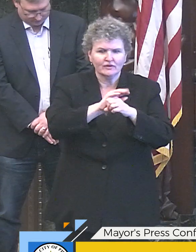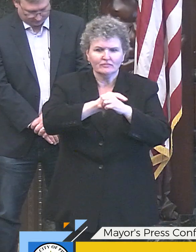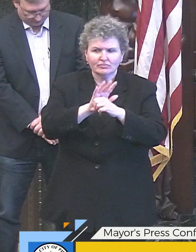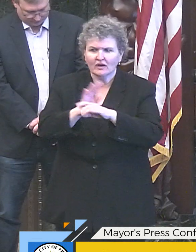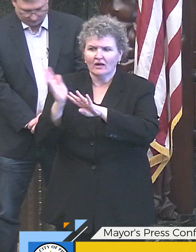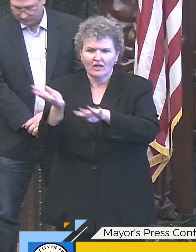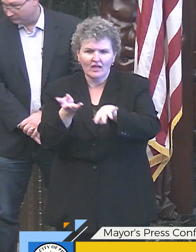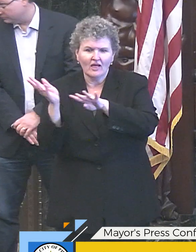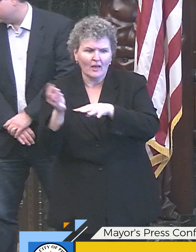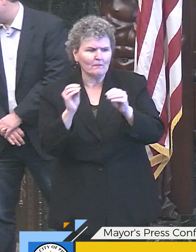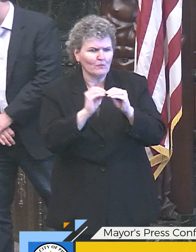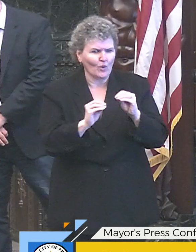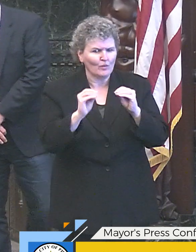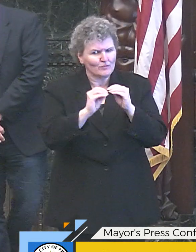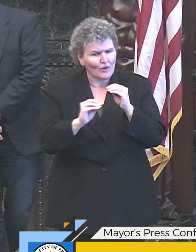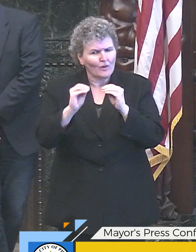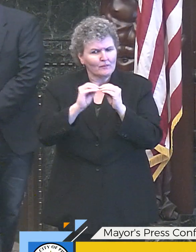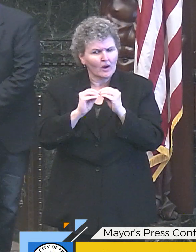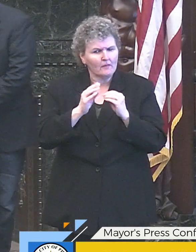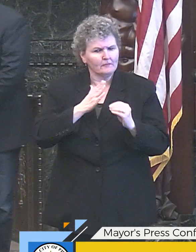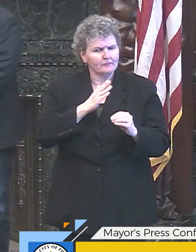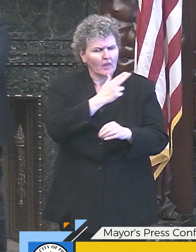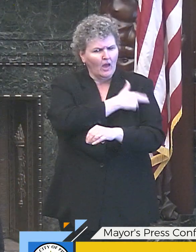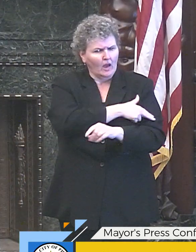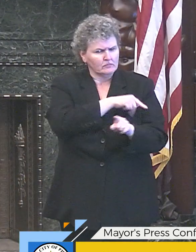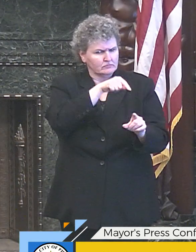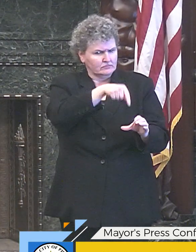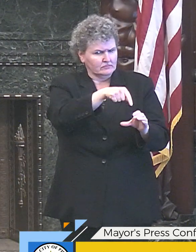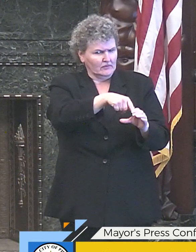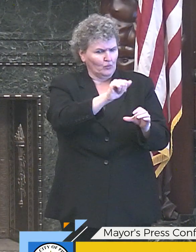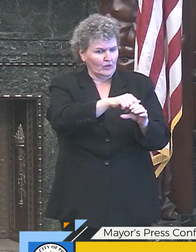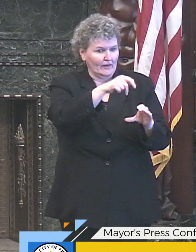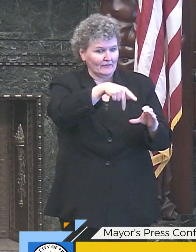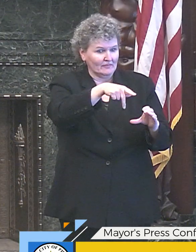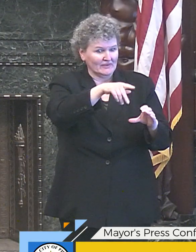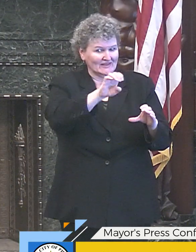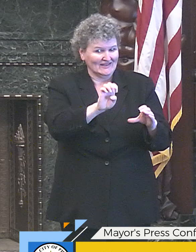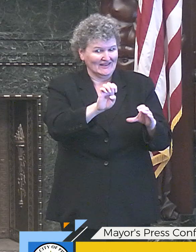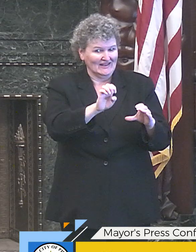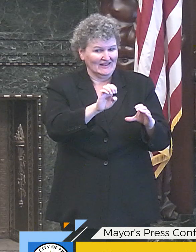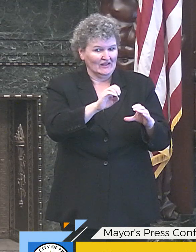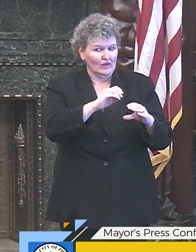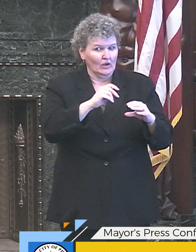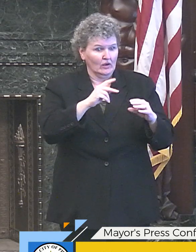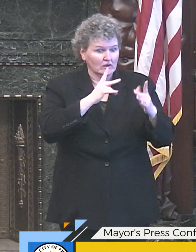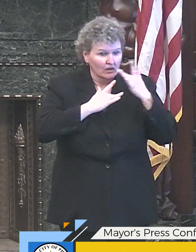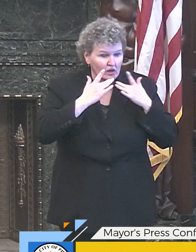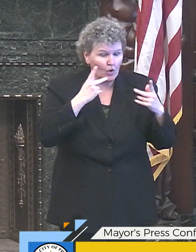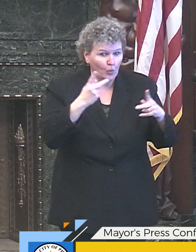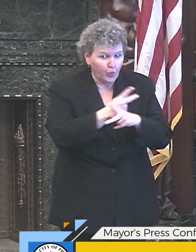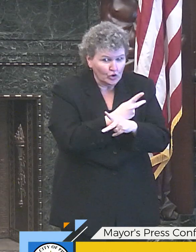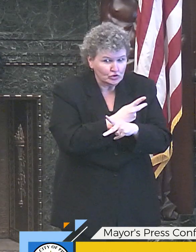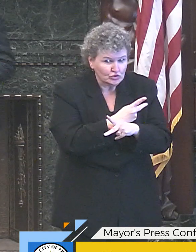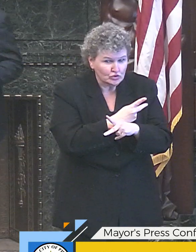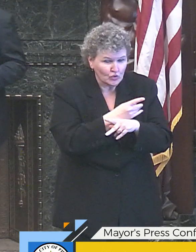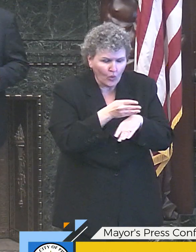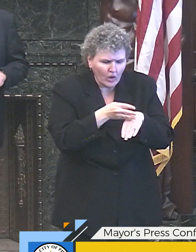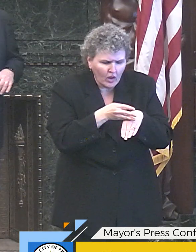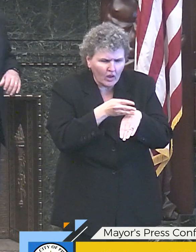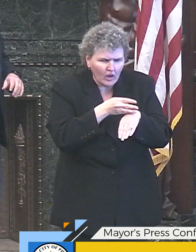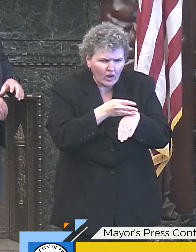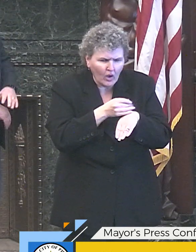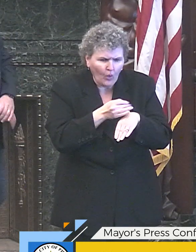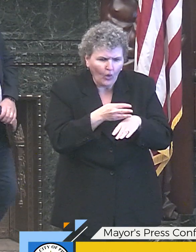wondering how the hospitals are doing with PPE. Is the shortage getting worse, or is it getting better, or is it getting a little bit